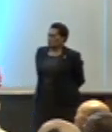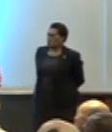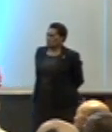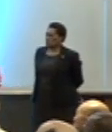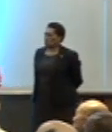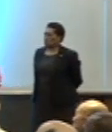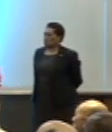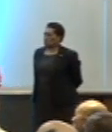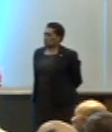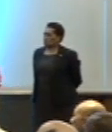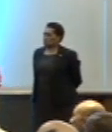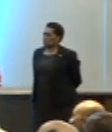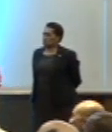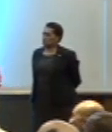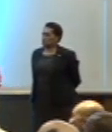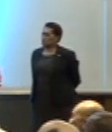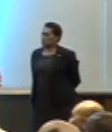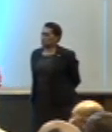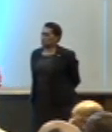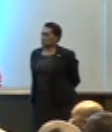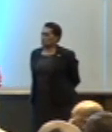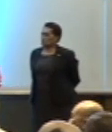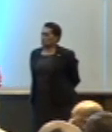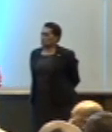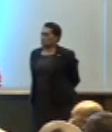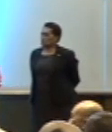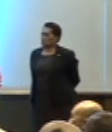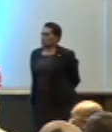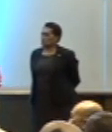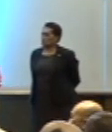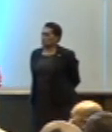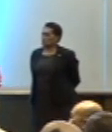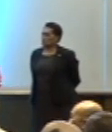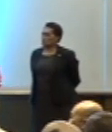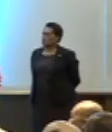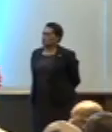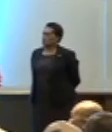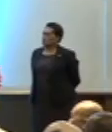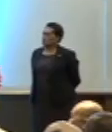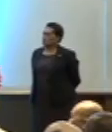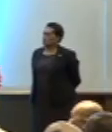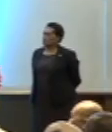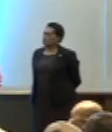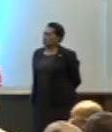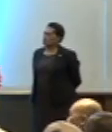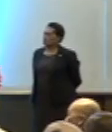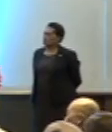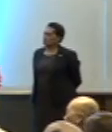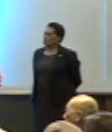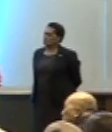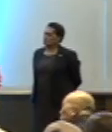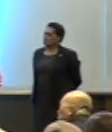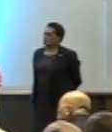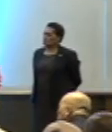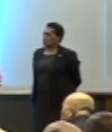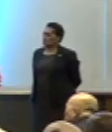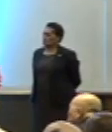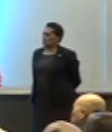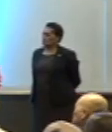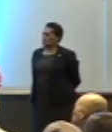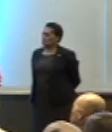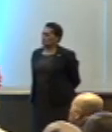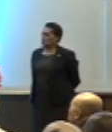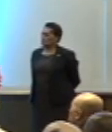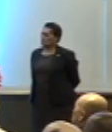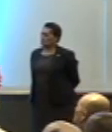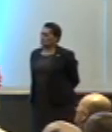region. Ladies and gentlemen, for the information of the House, up on your screen are the QR codes that will lead you directly to access the